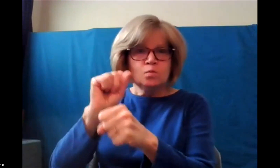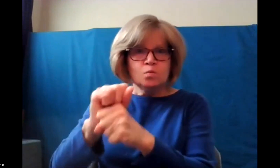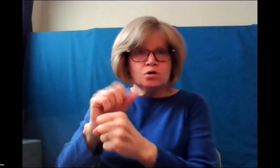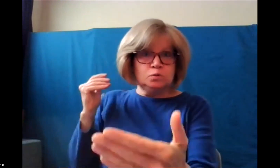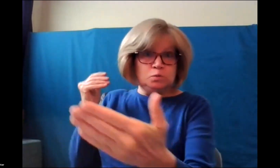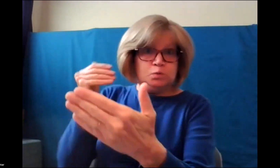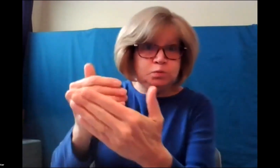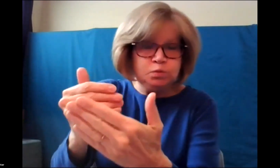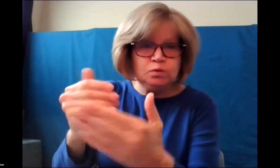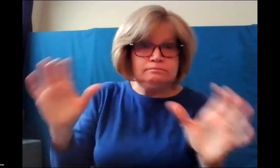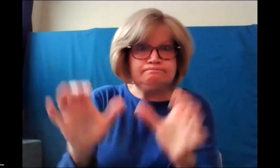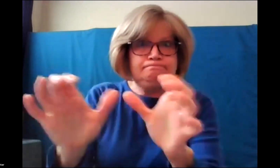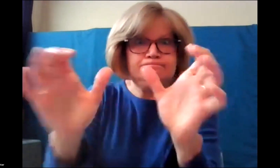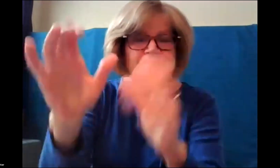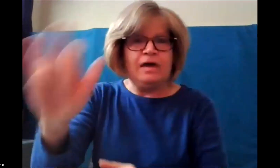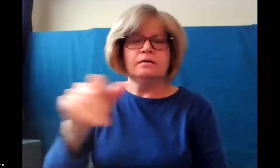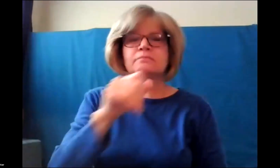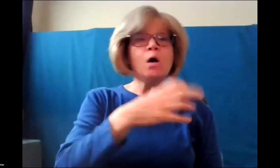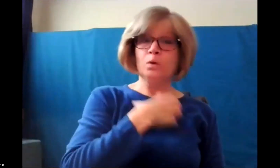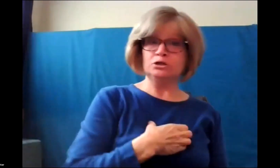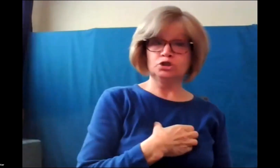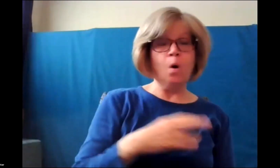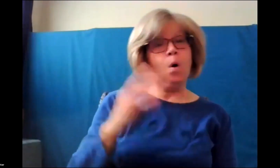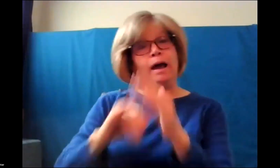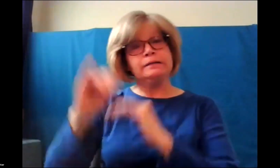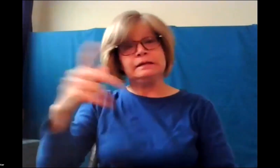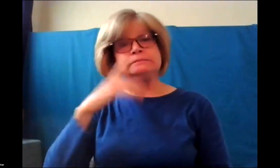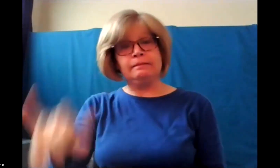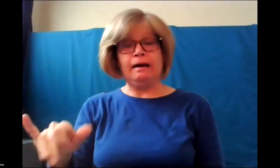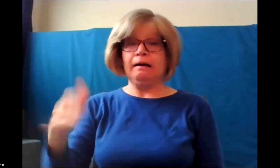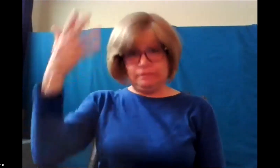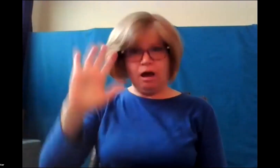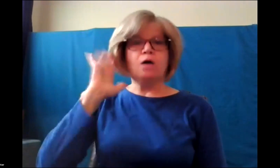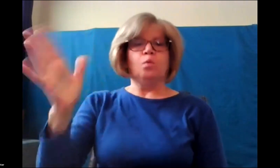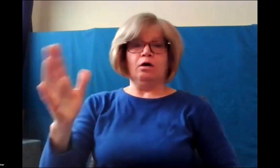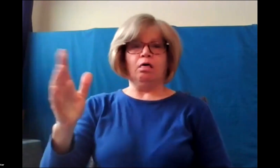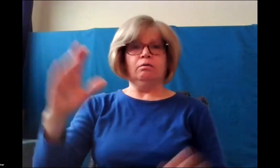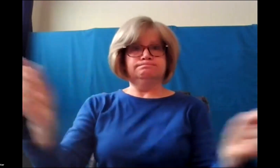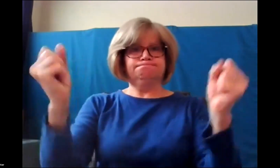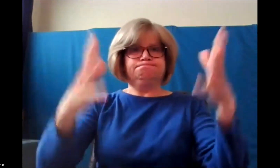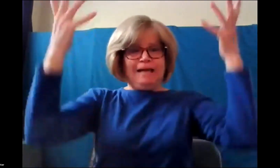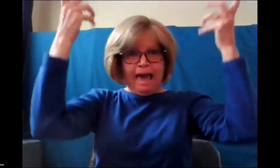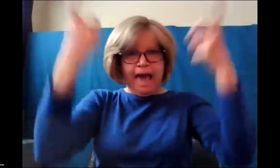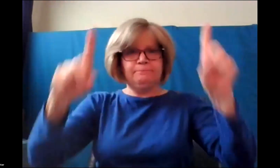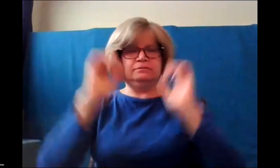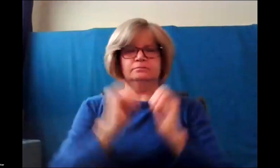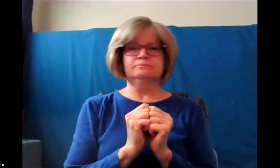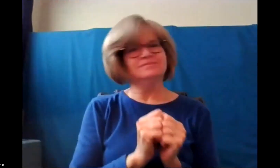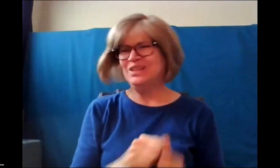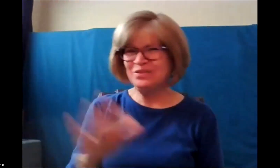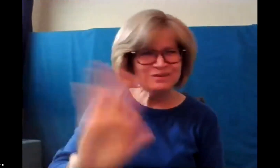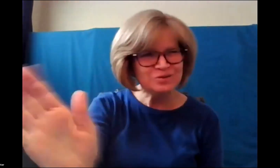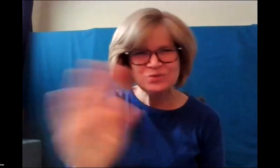wish fulfillment here. It's not, well, Isaiah said it, so God's going to just make it all happen. Uh-uh.